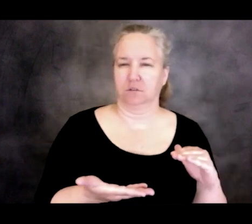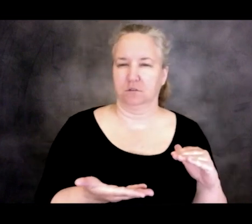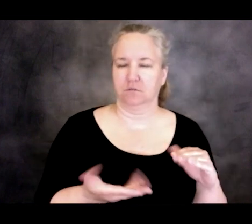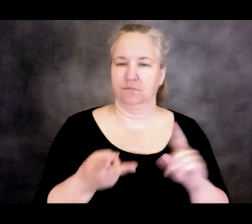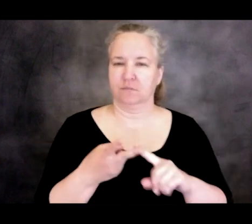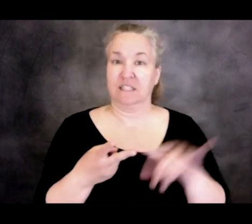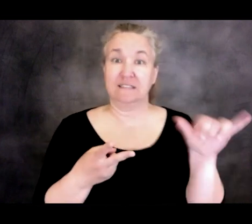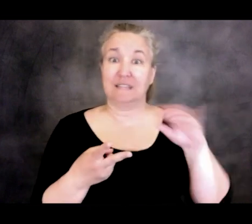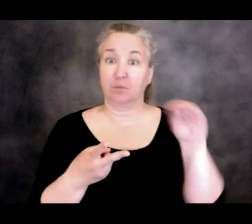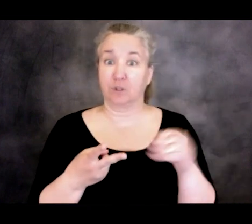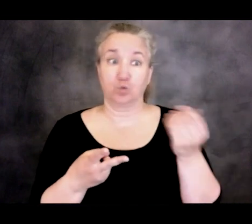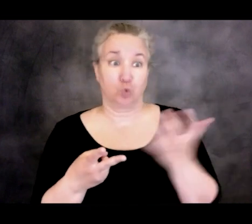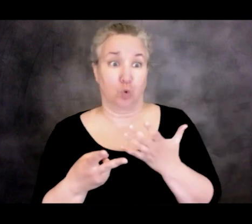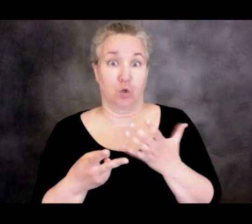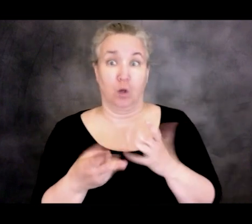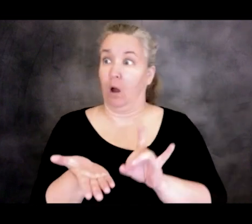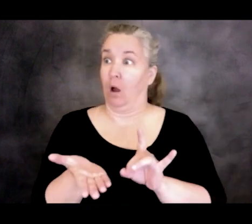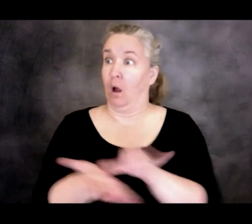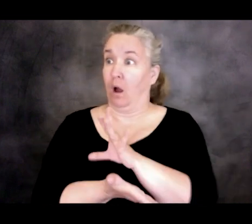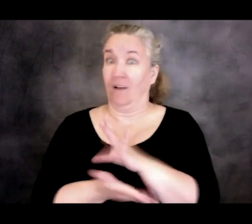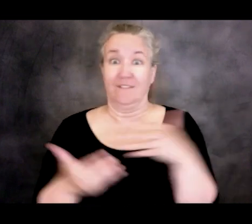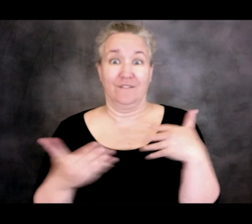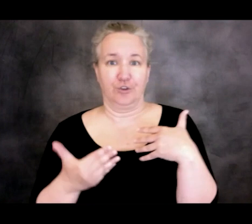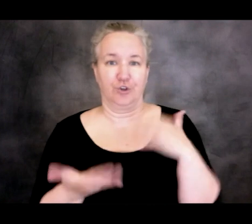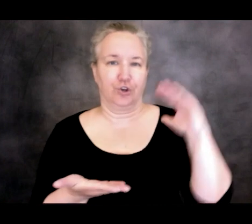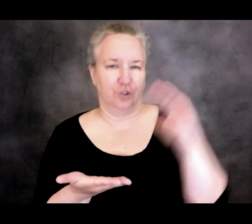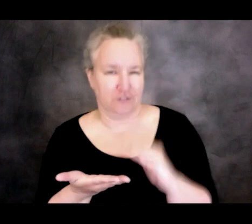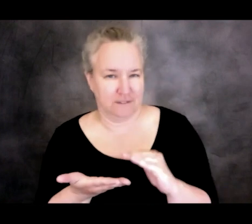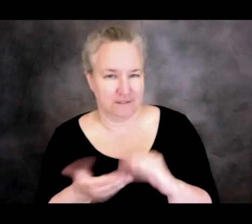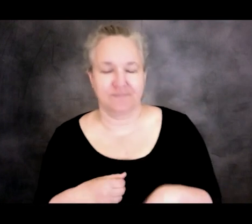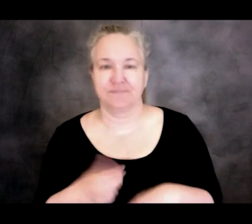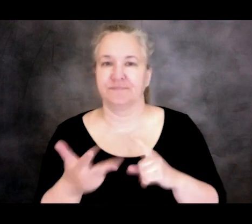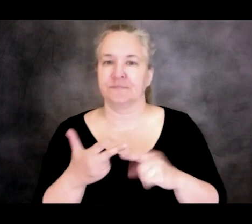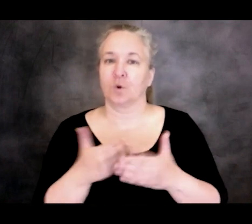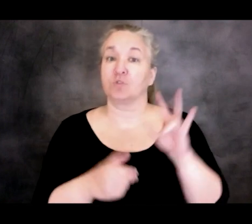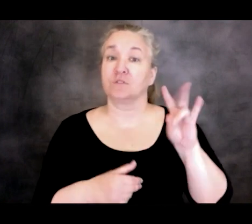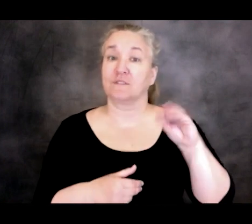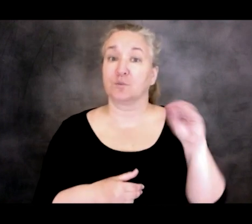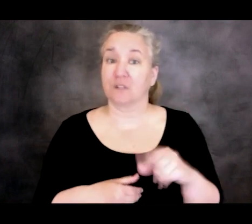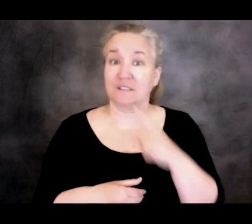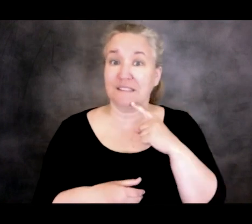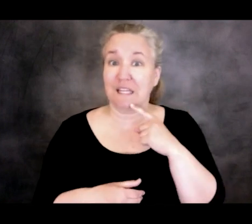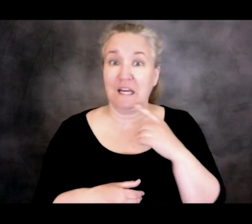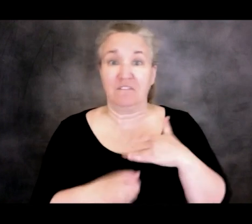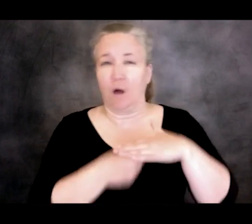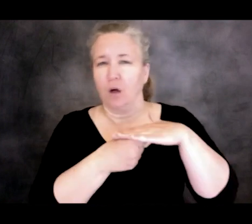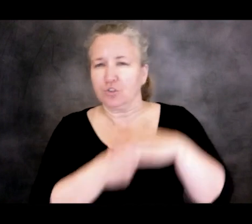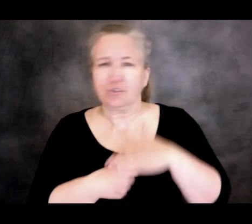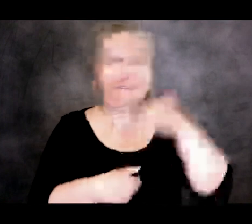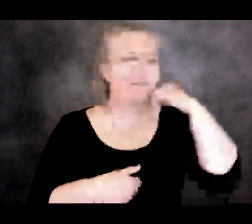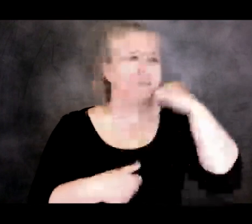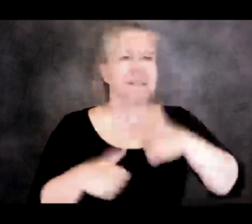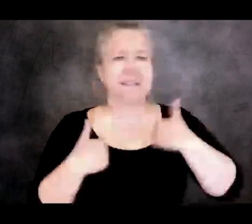they were less afraid of being deported themselves. Nearly 70% of them told us that they felt less stress in their everyday